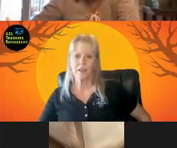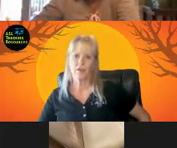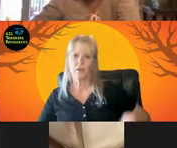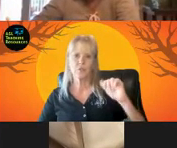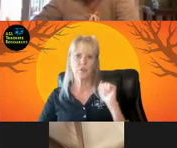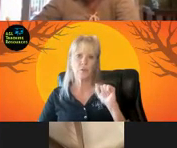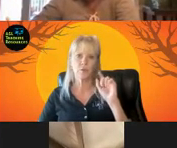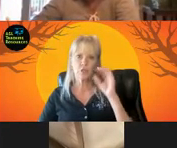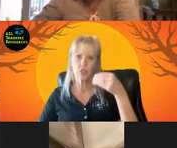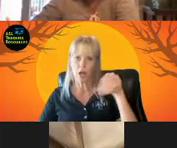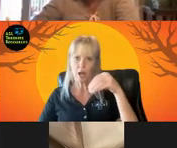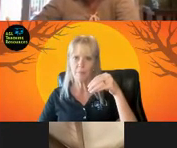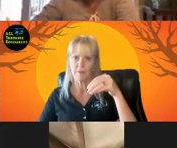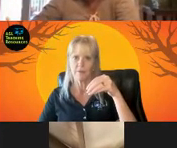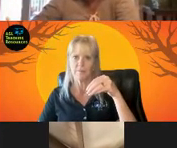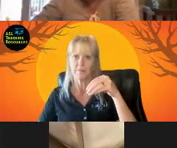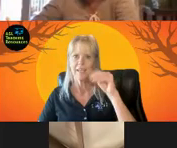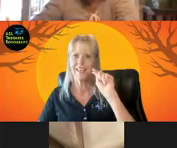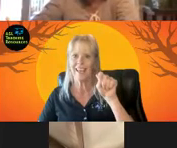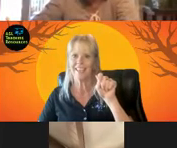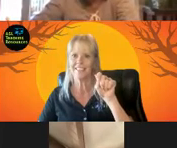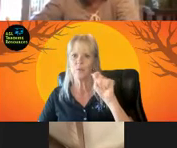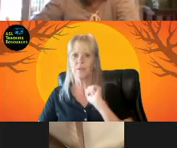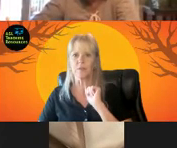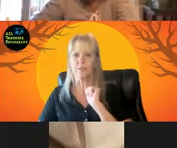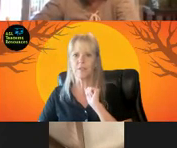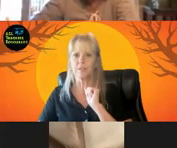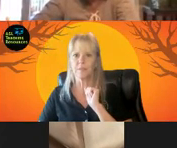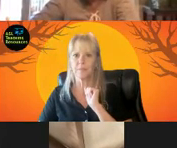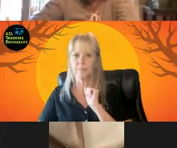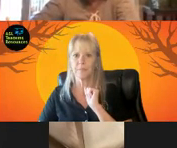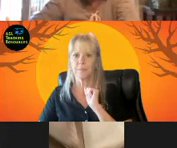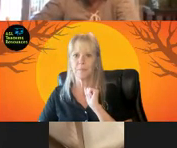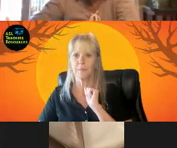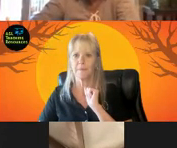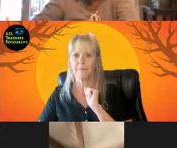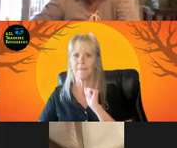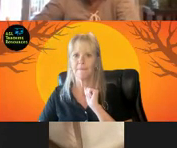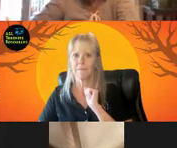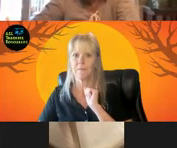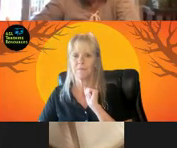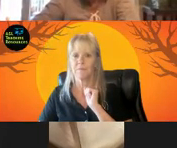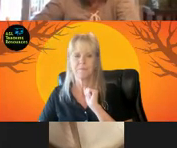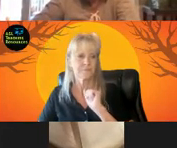When you come here, go to Shop and ASL Resources.